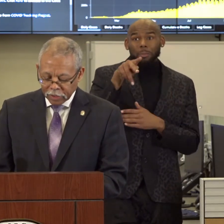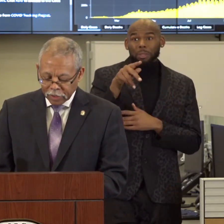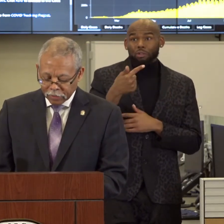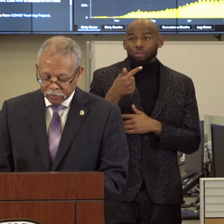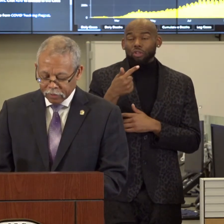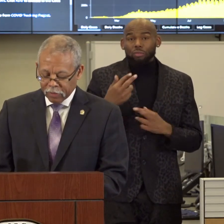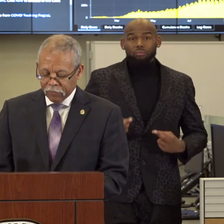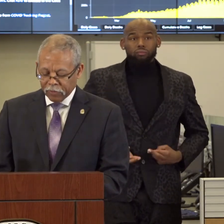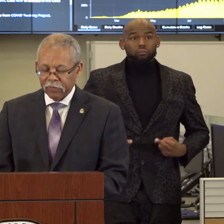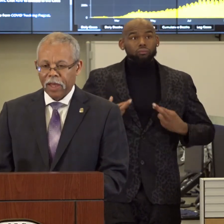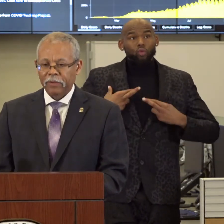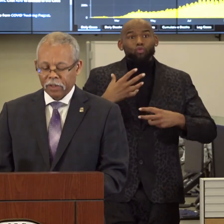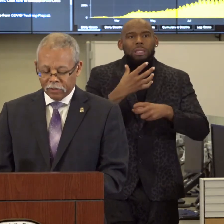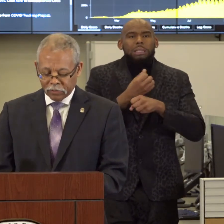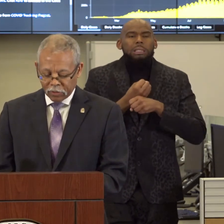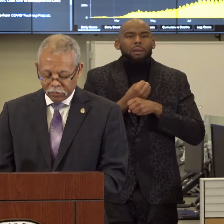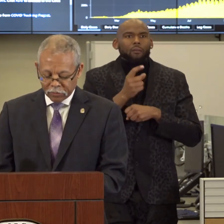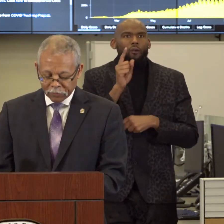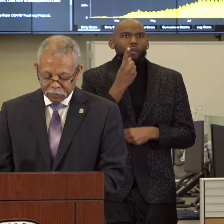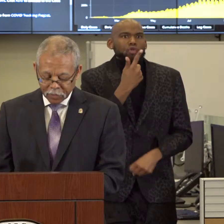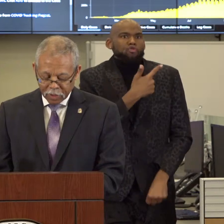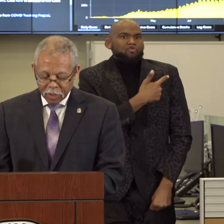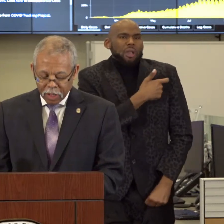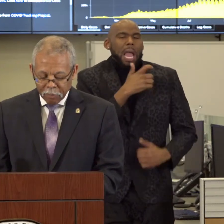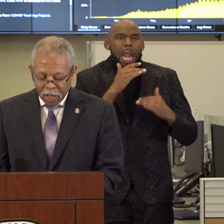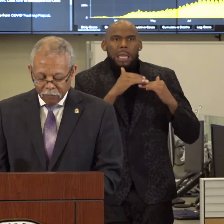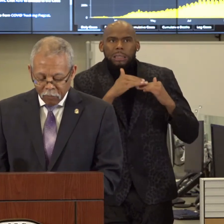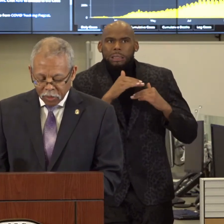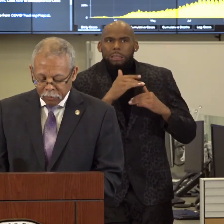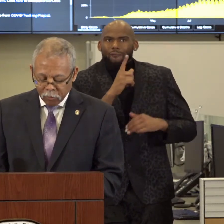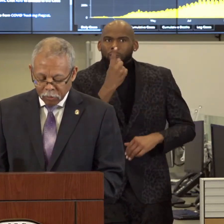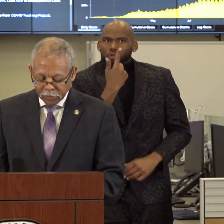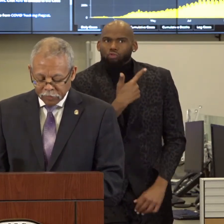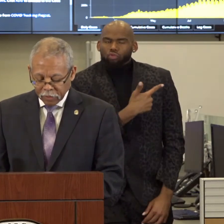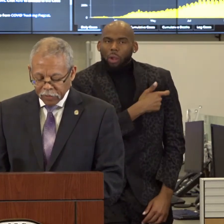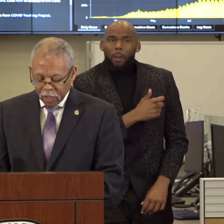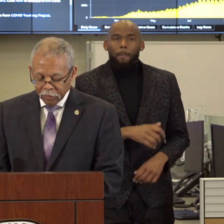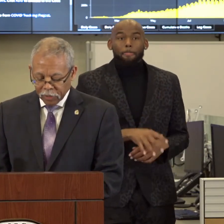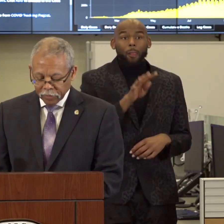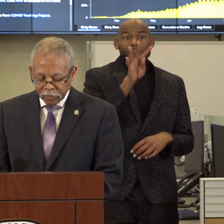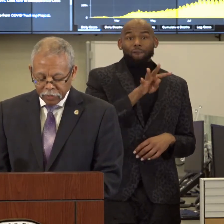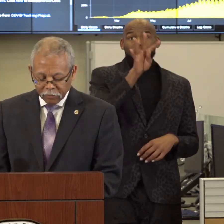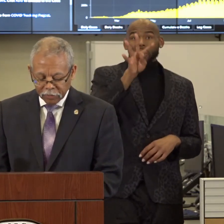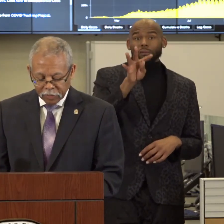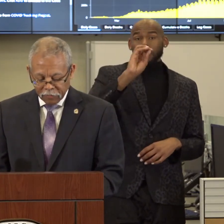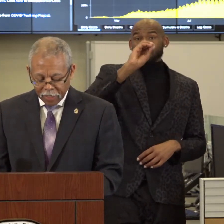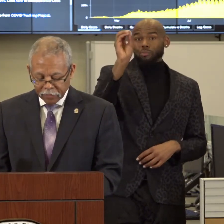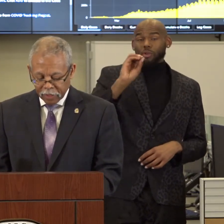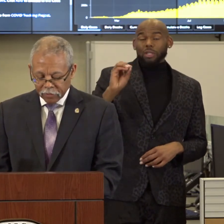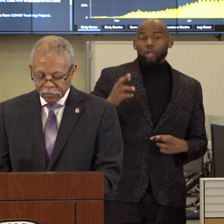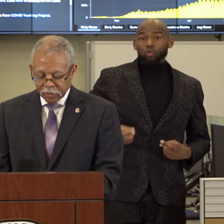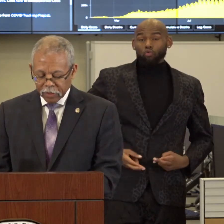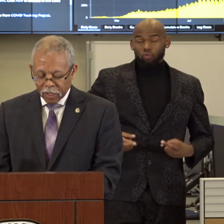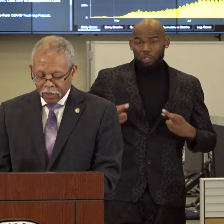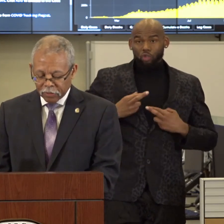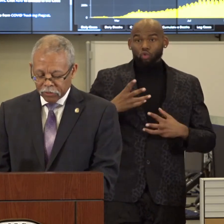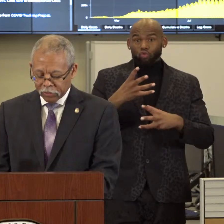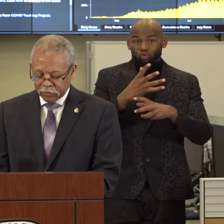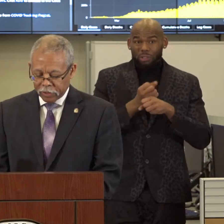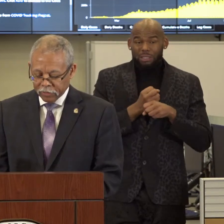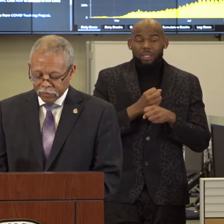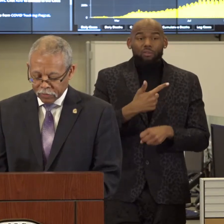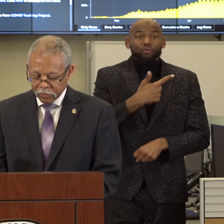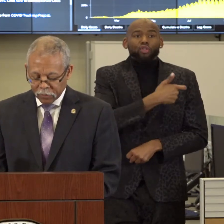at least their first vaccination dose. About 44% of county residents have received vaccinations in